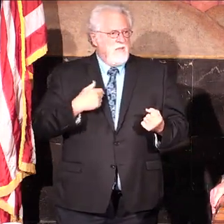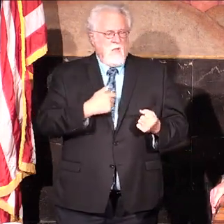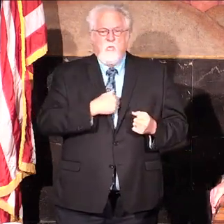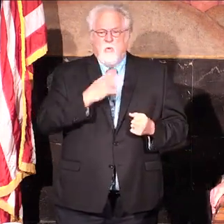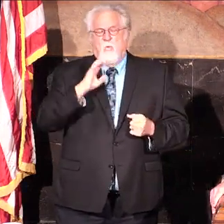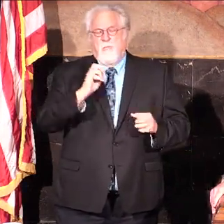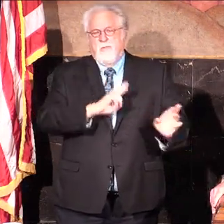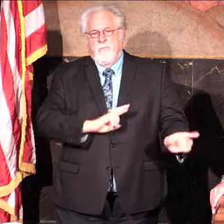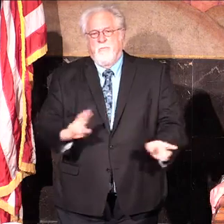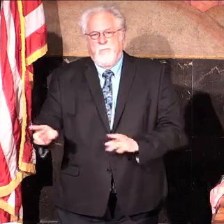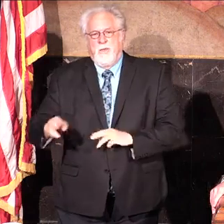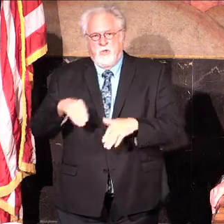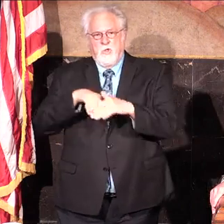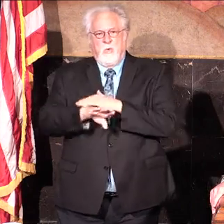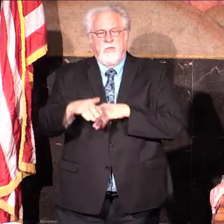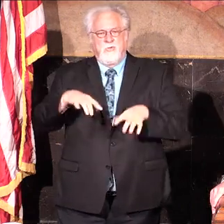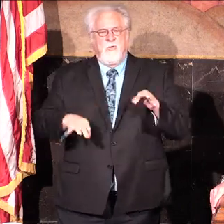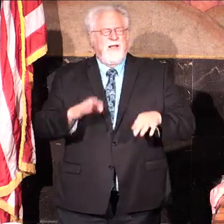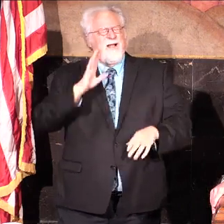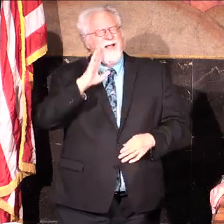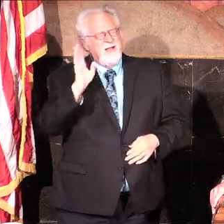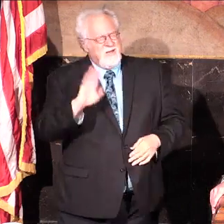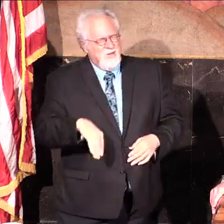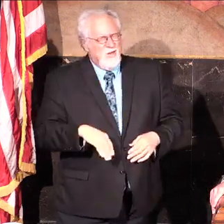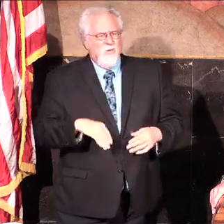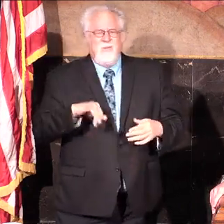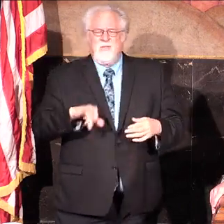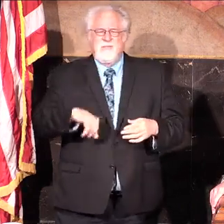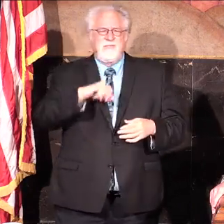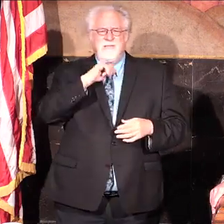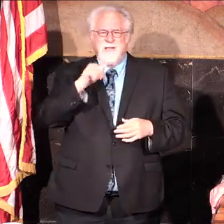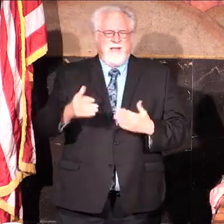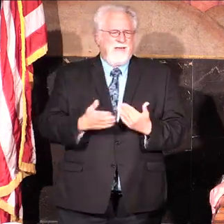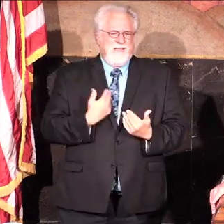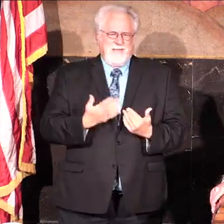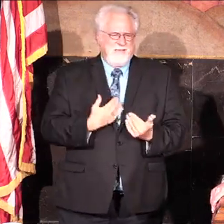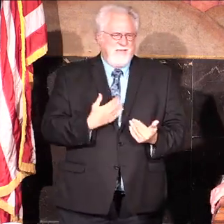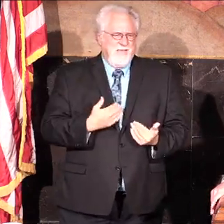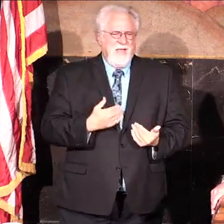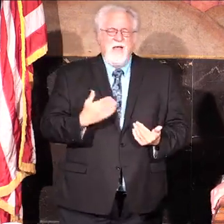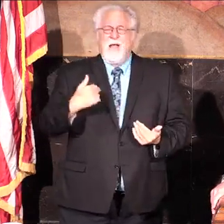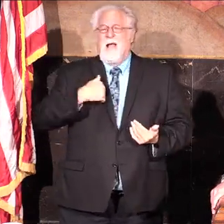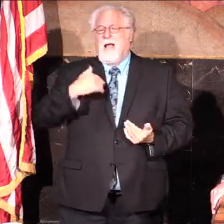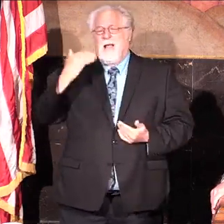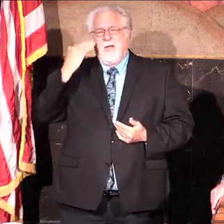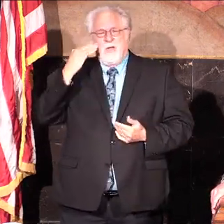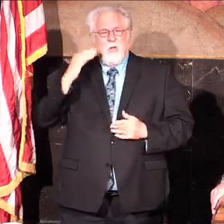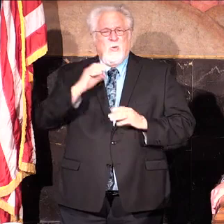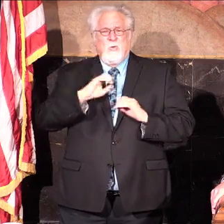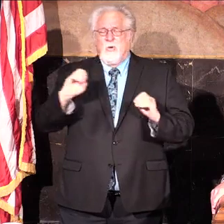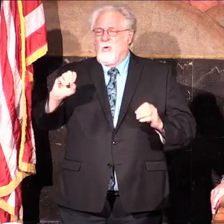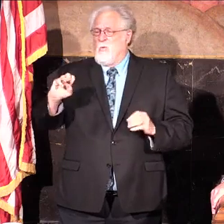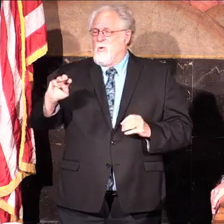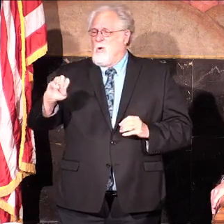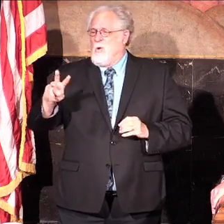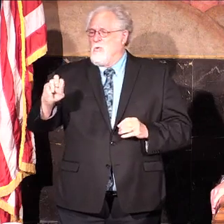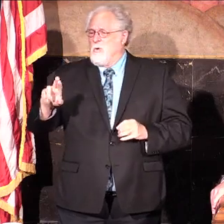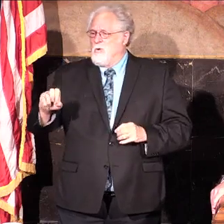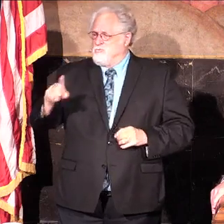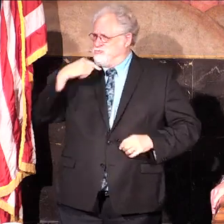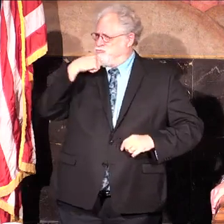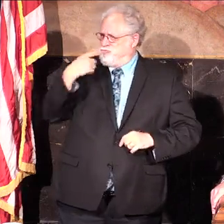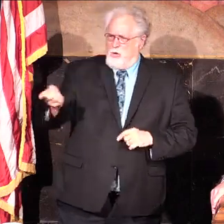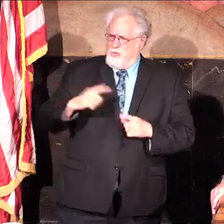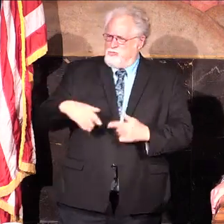and go in. And look, I know this is not easy. I know that no owner of a business wants to be told to